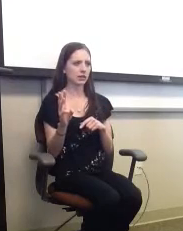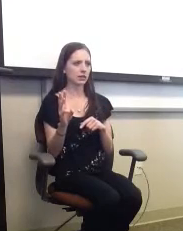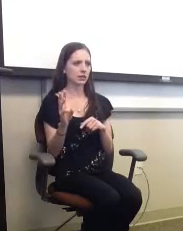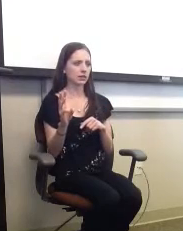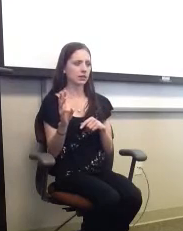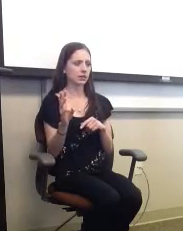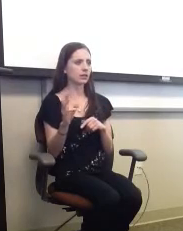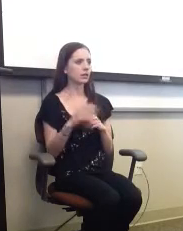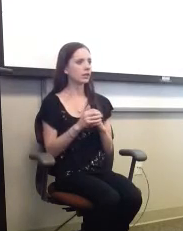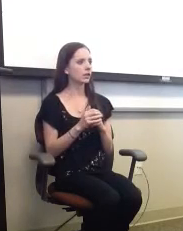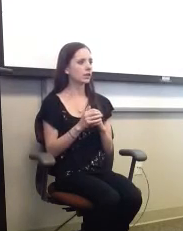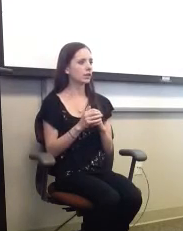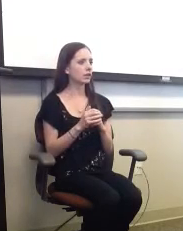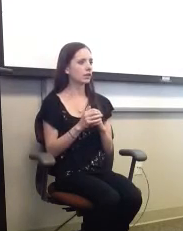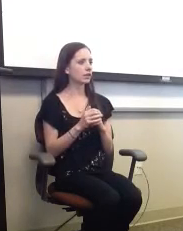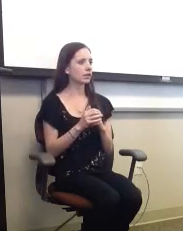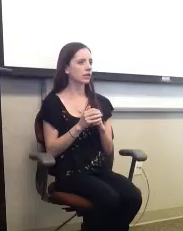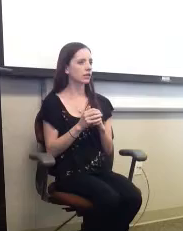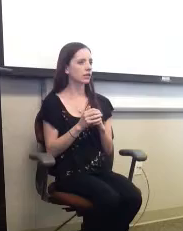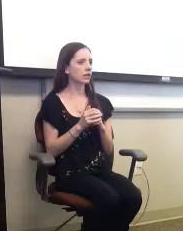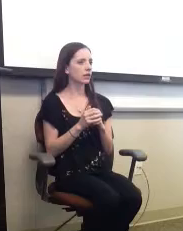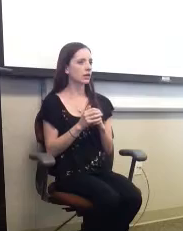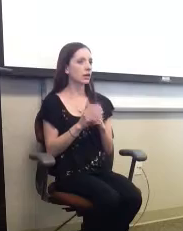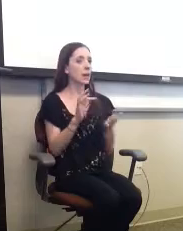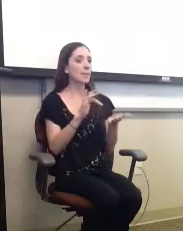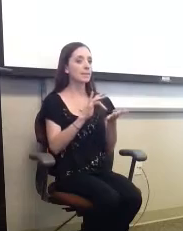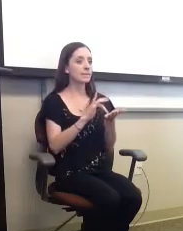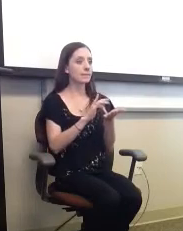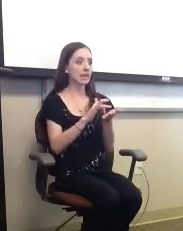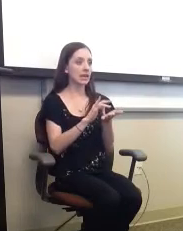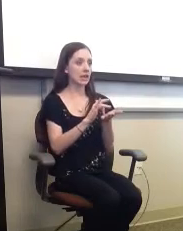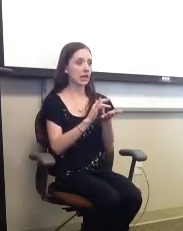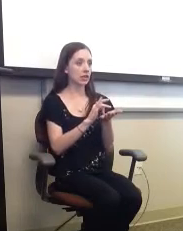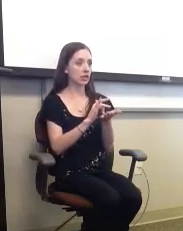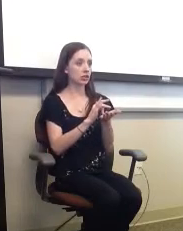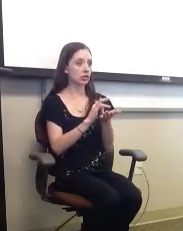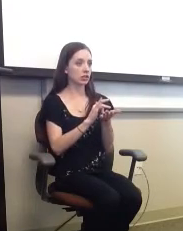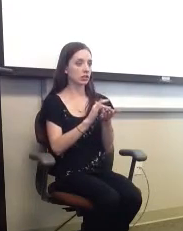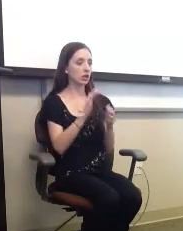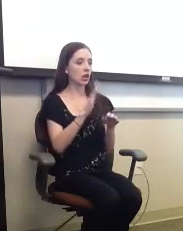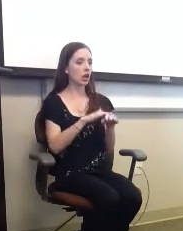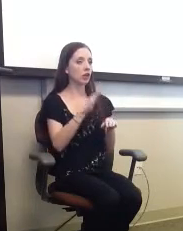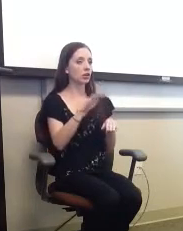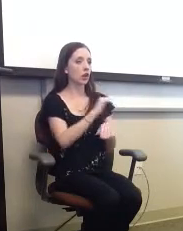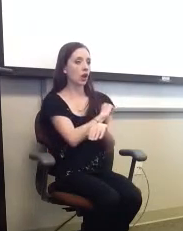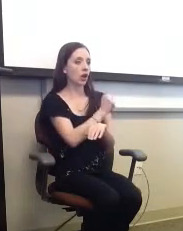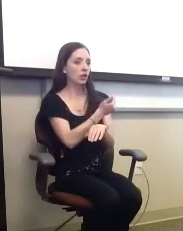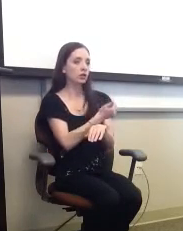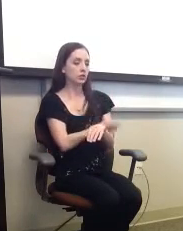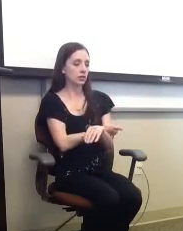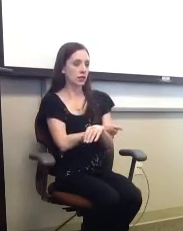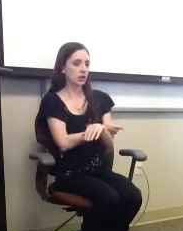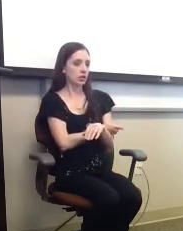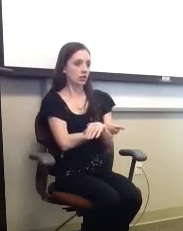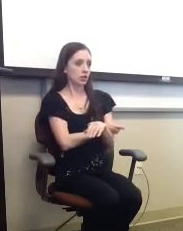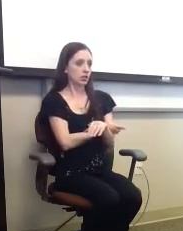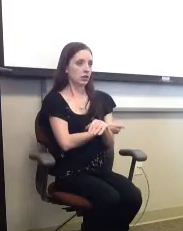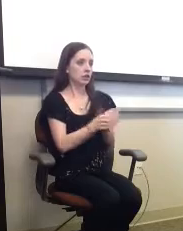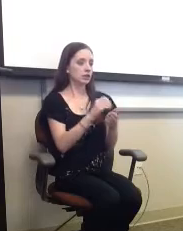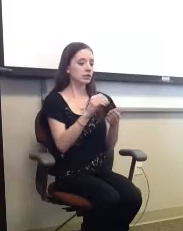Okay, any questions, medications? On your authorization, you want to make sure in the body of the authorization you've